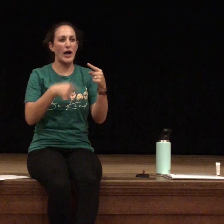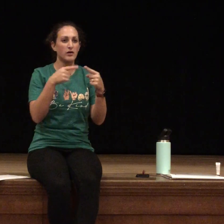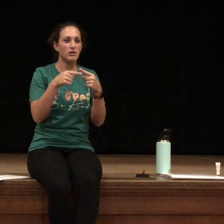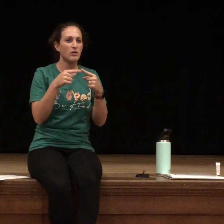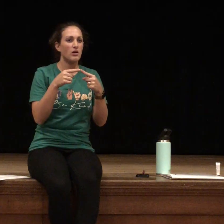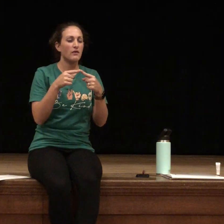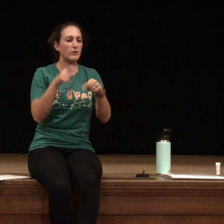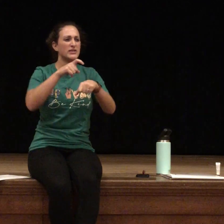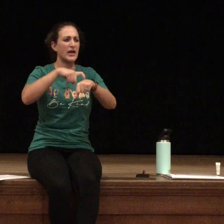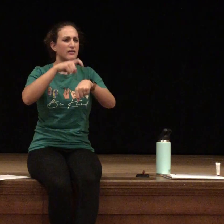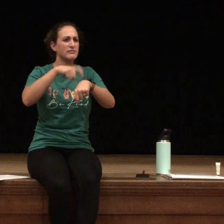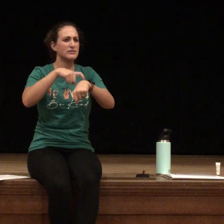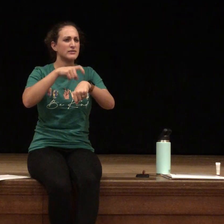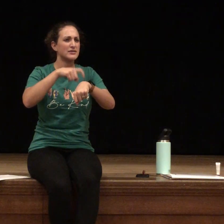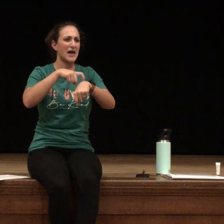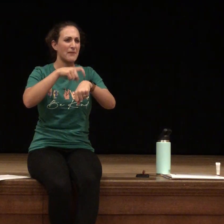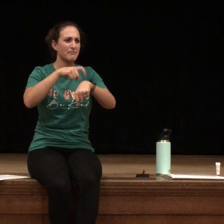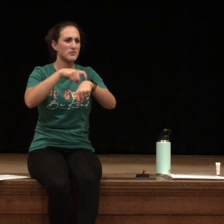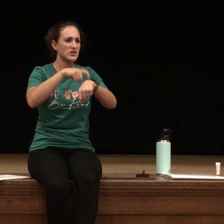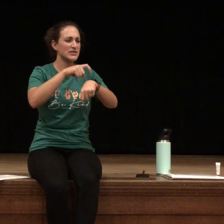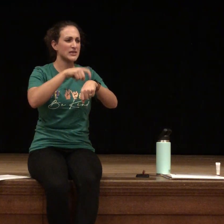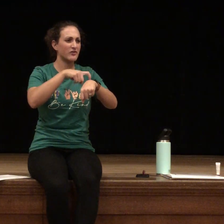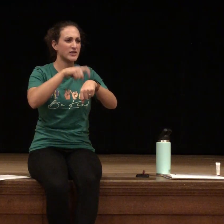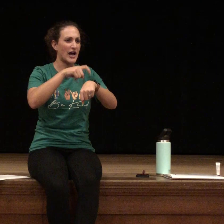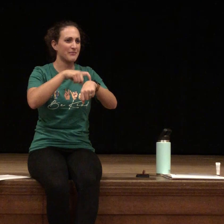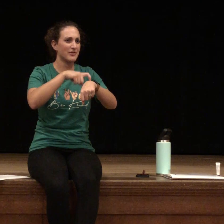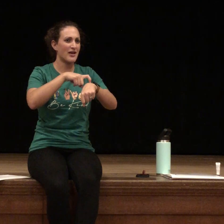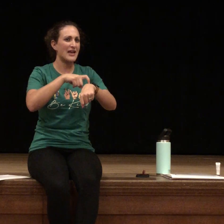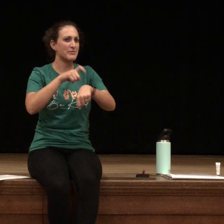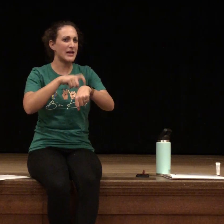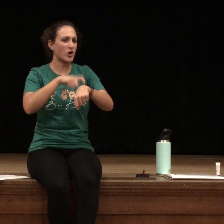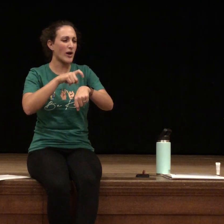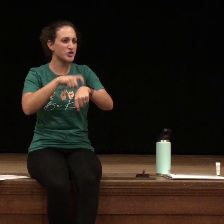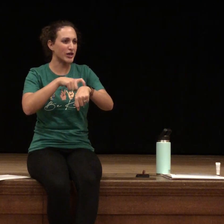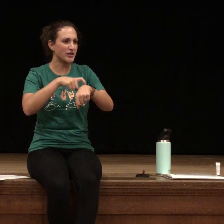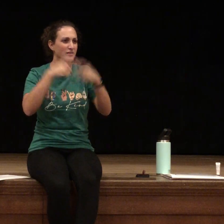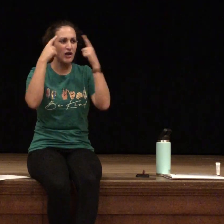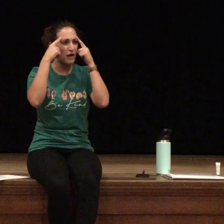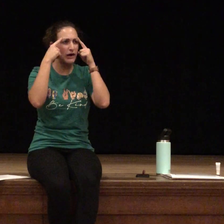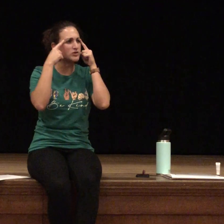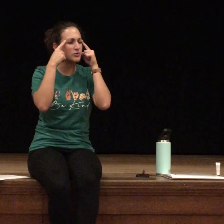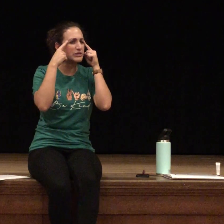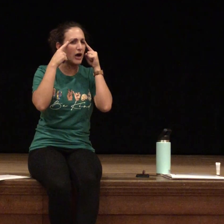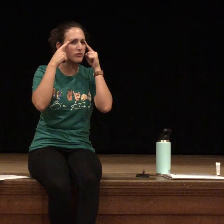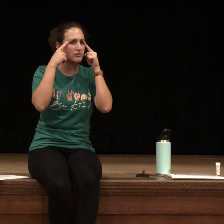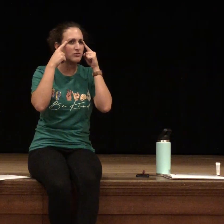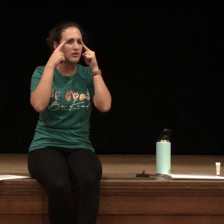when, they would say time. So this is the sign for time. And to make it a question, eyebrows would be down.